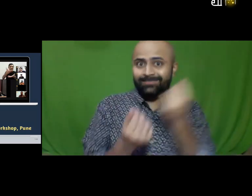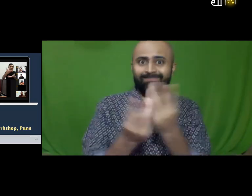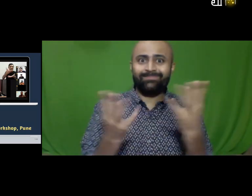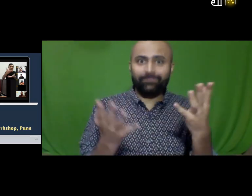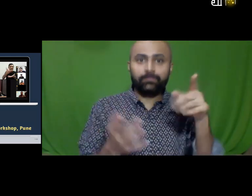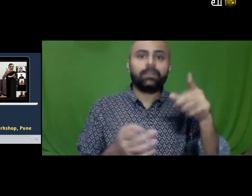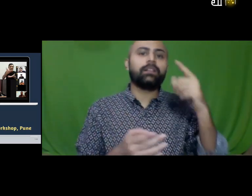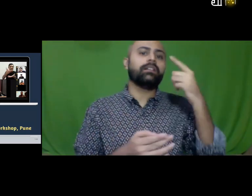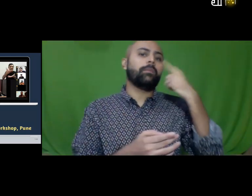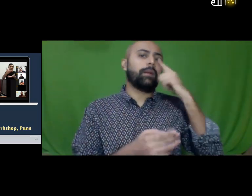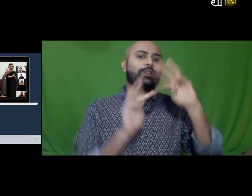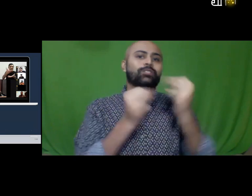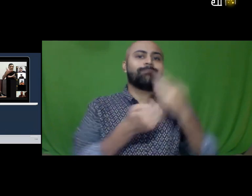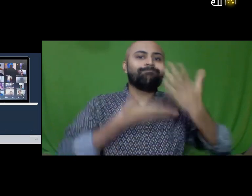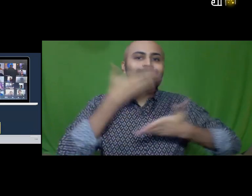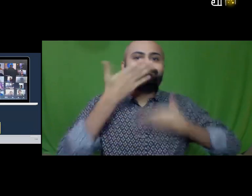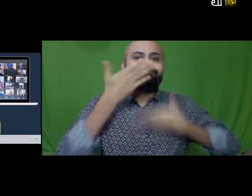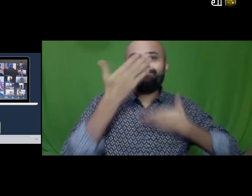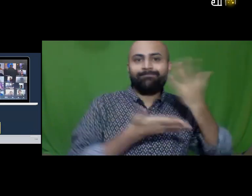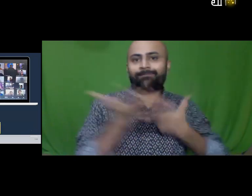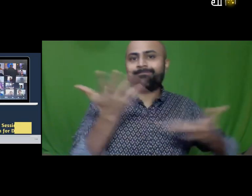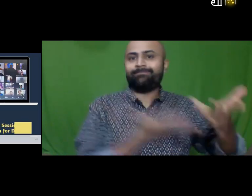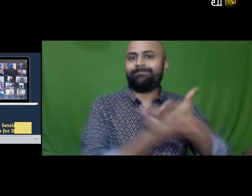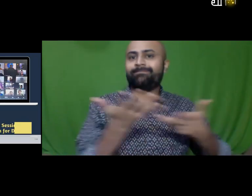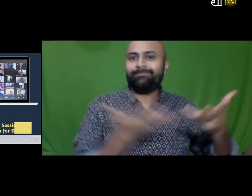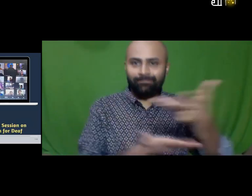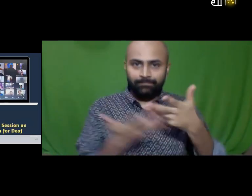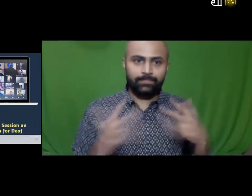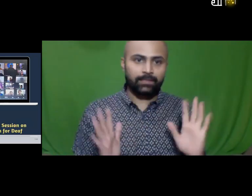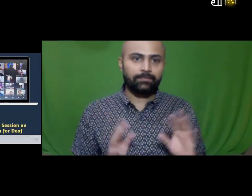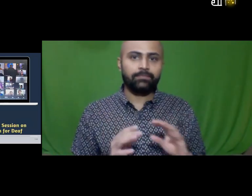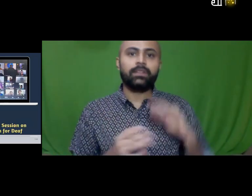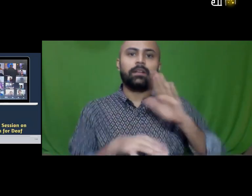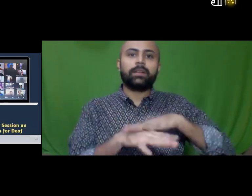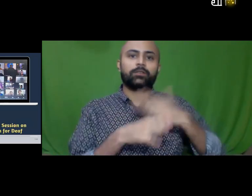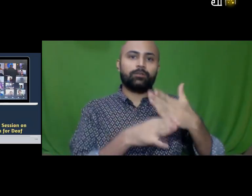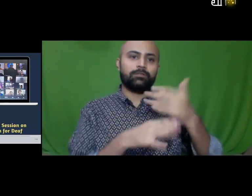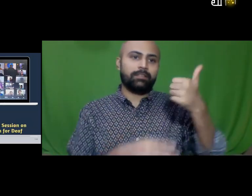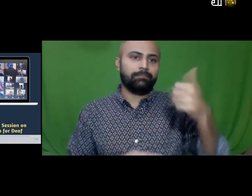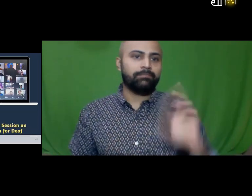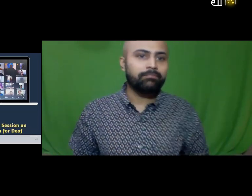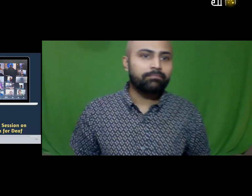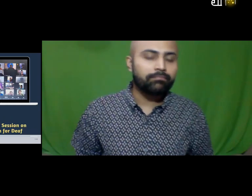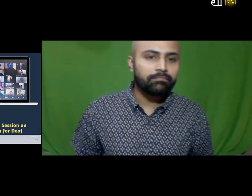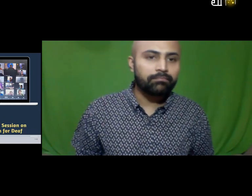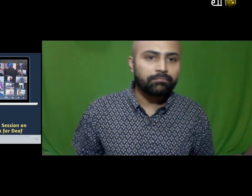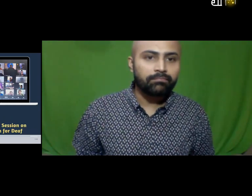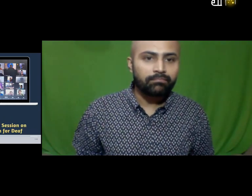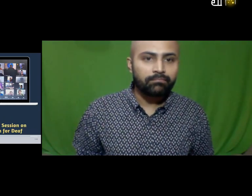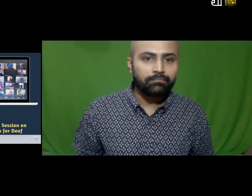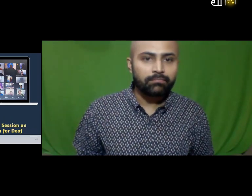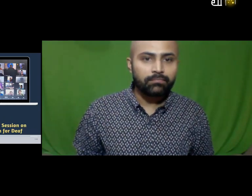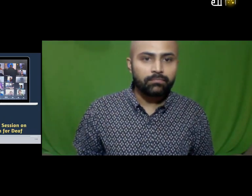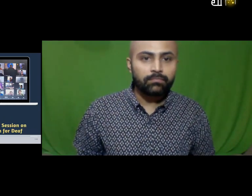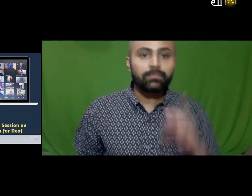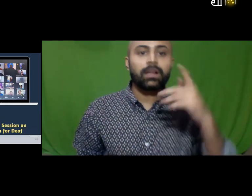there, and then people who use cochlear implants, all these diverse people. So we all shared